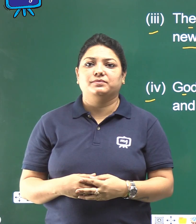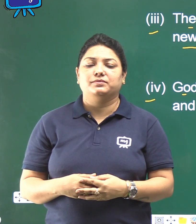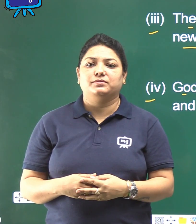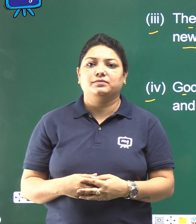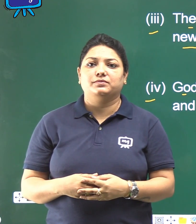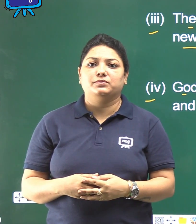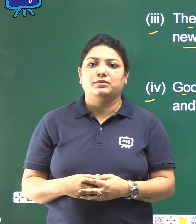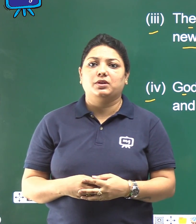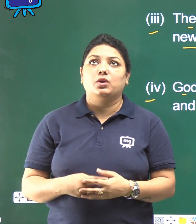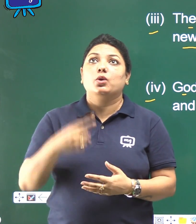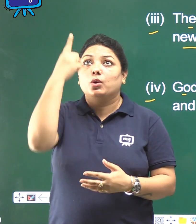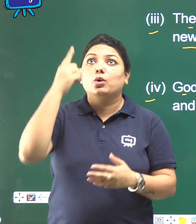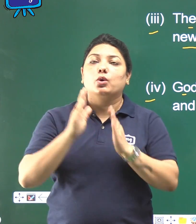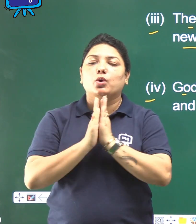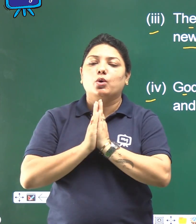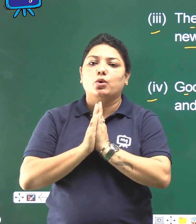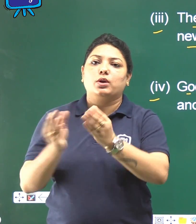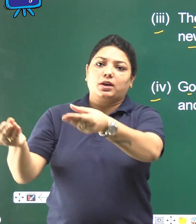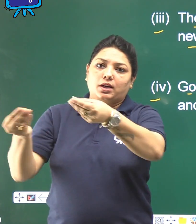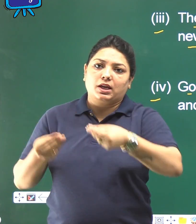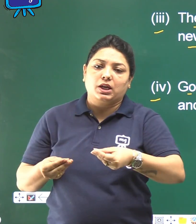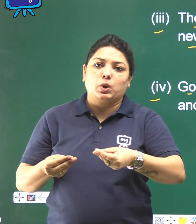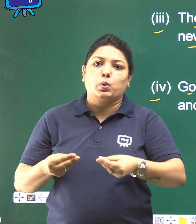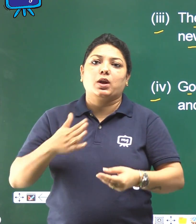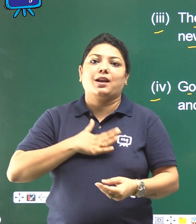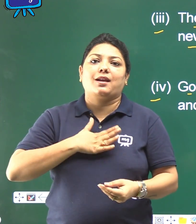God given instruments